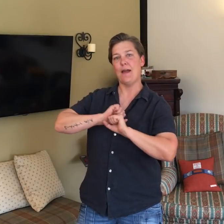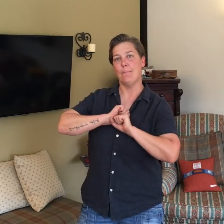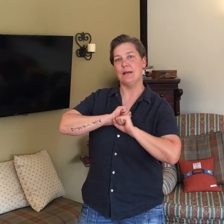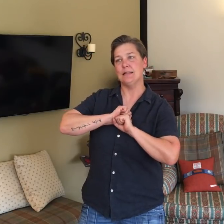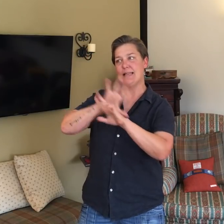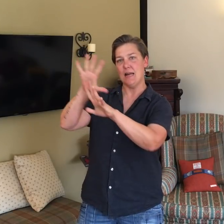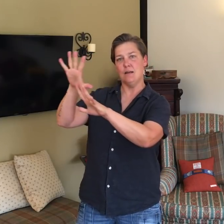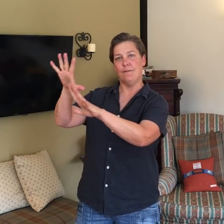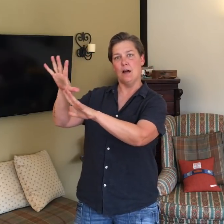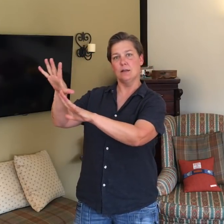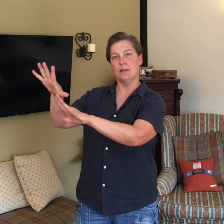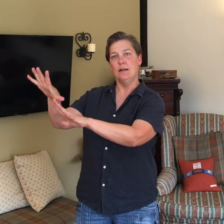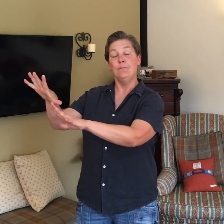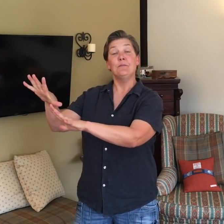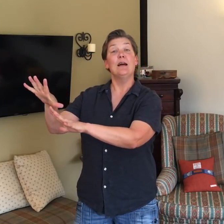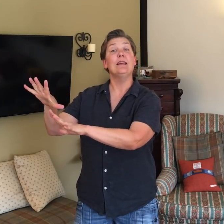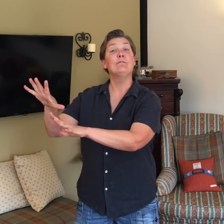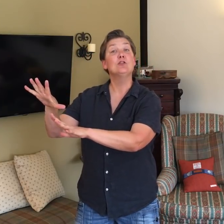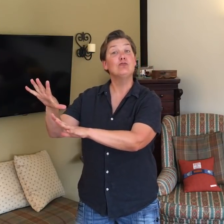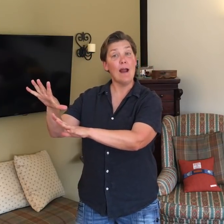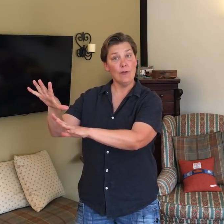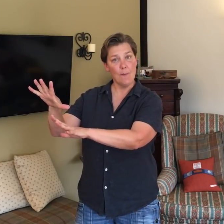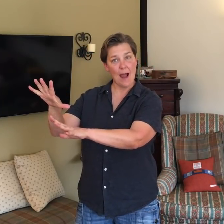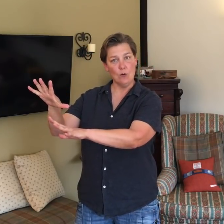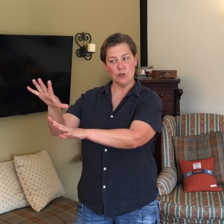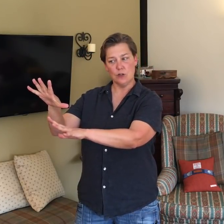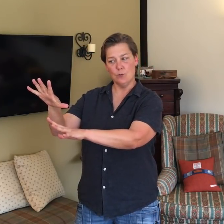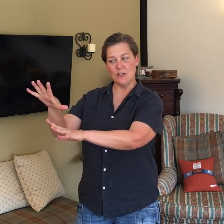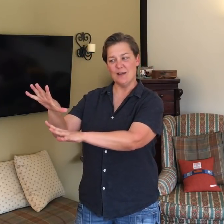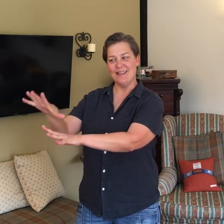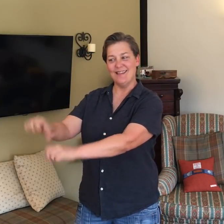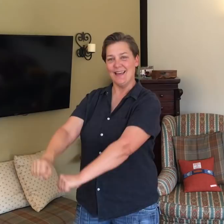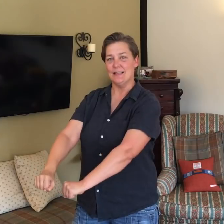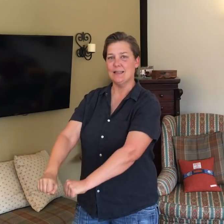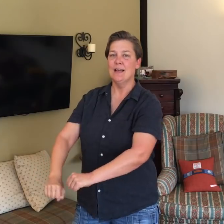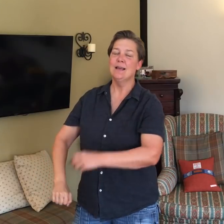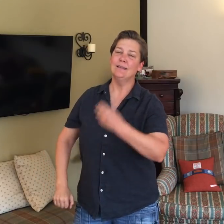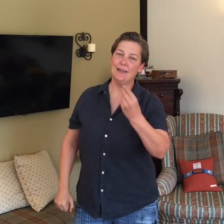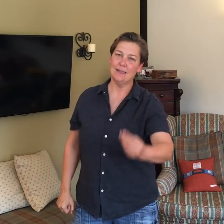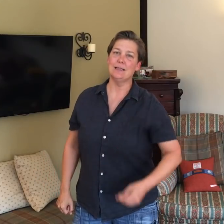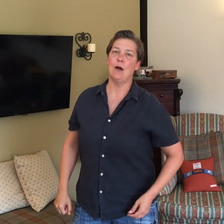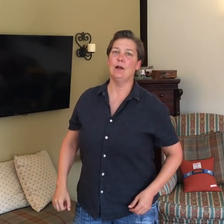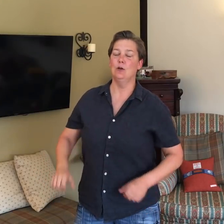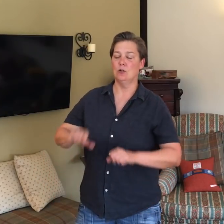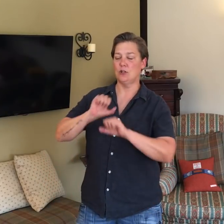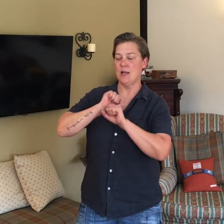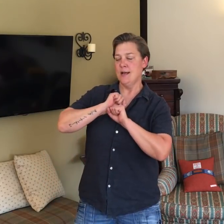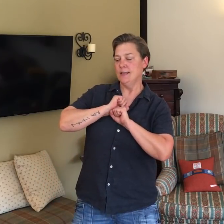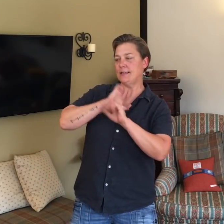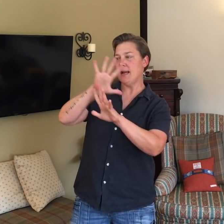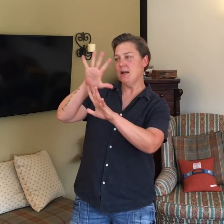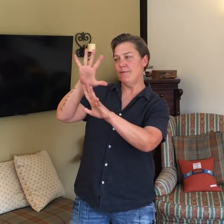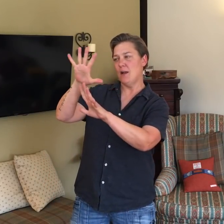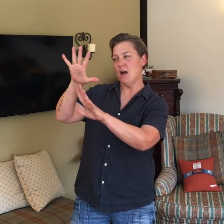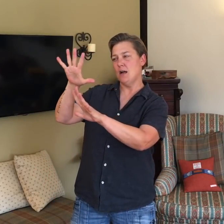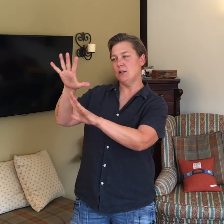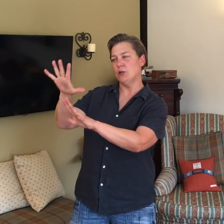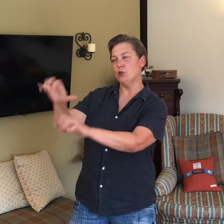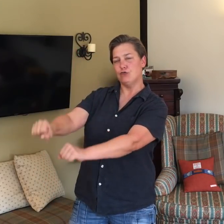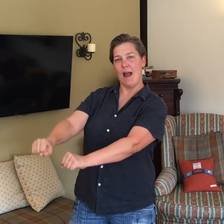big, send a flood. And then for drown them out, we're doing this. This is how it looks. Send a flood, gonna drown